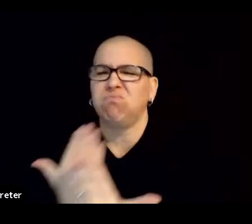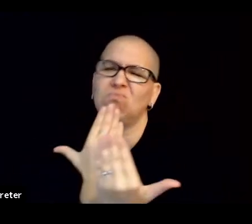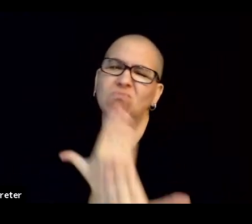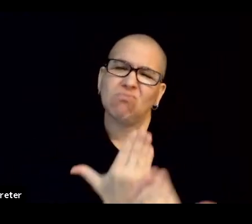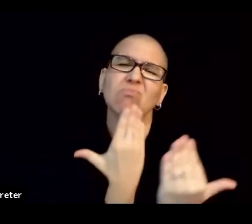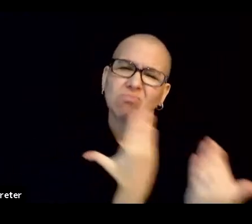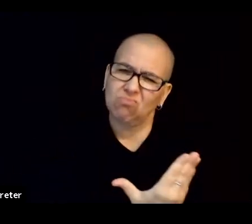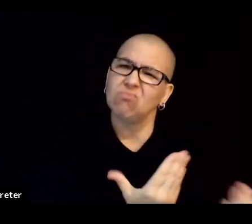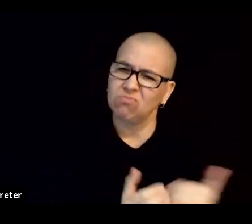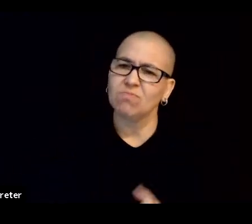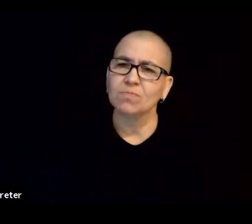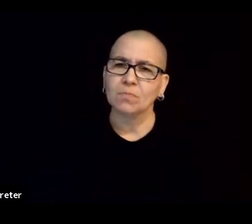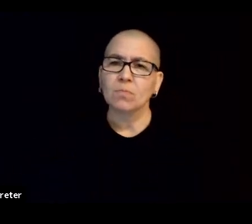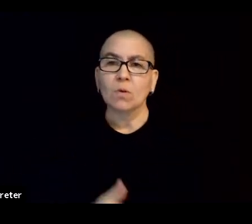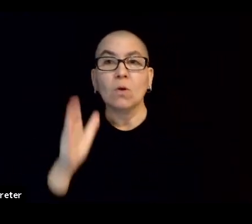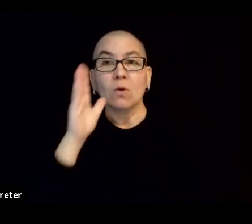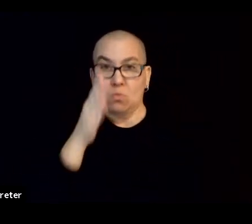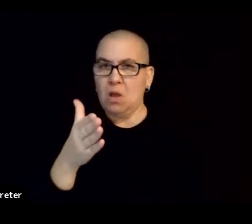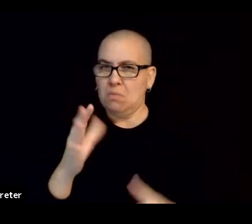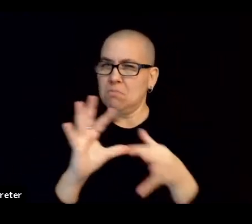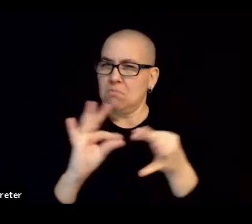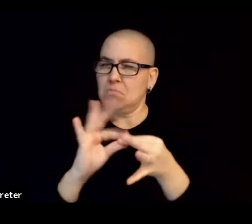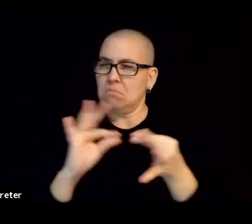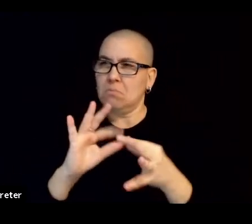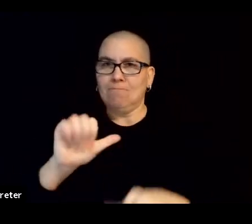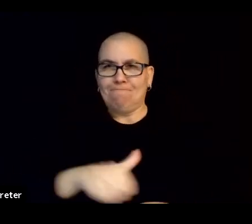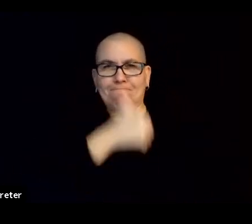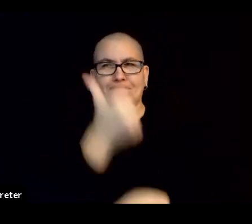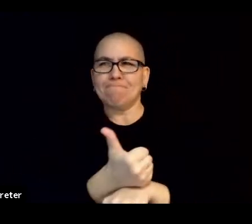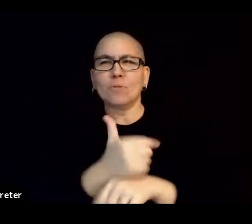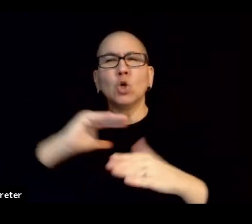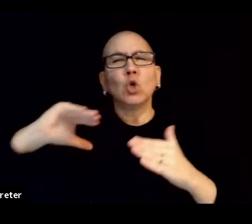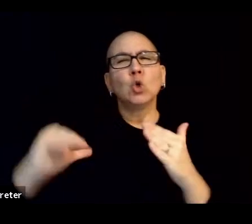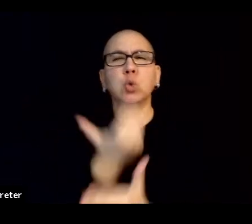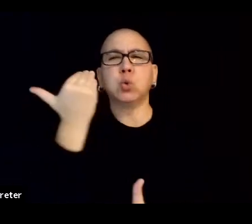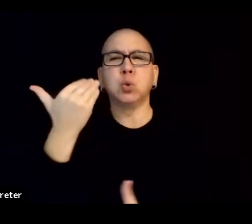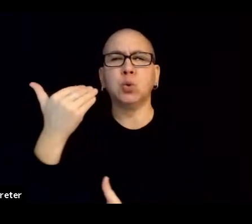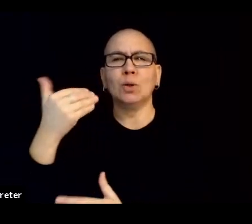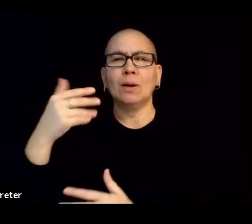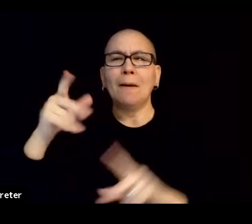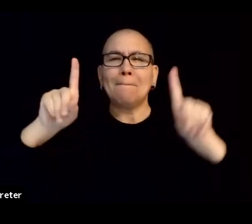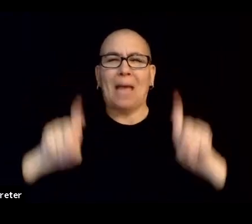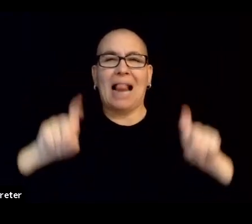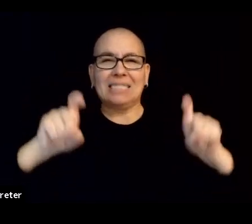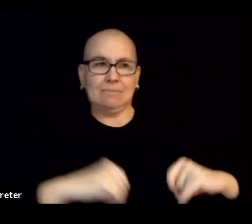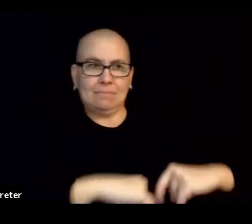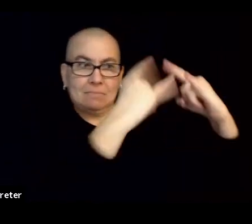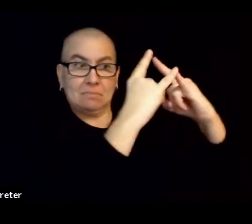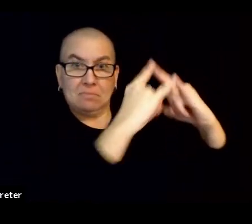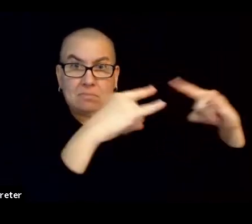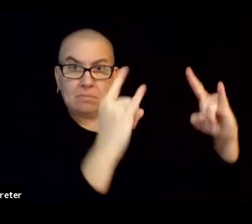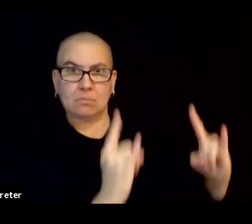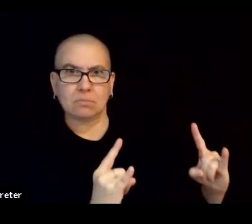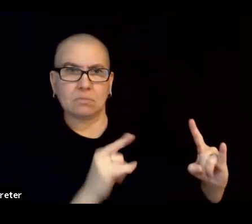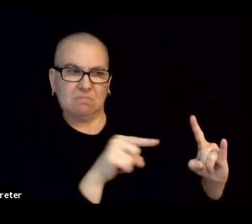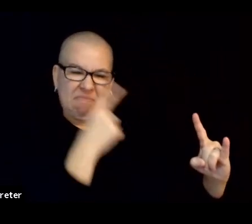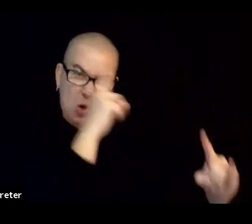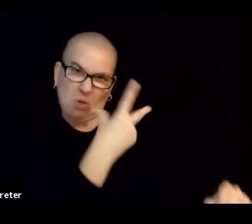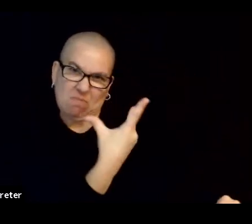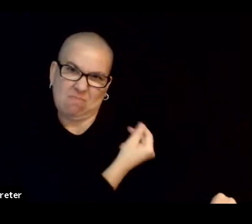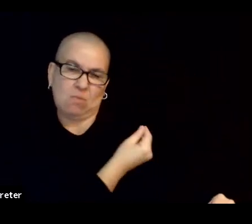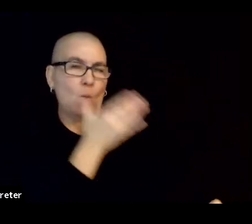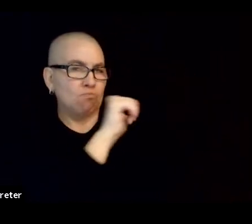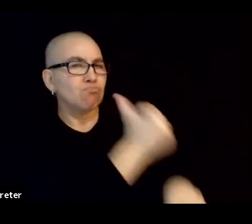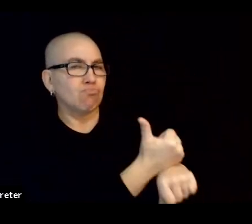up these pilot sites, and in healthcare delivery who are working to expand their capacity to do more vaccinating as more supply